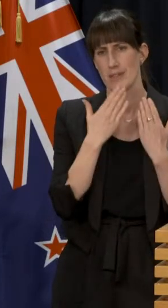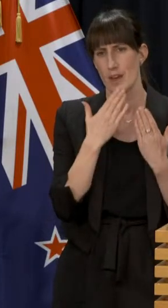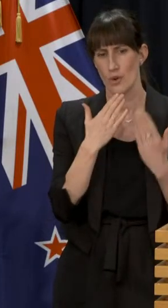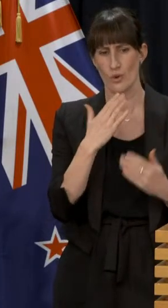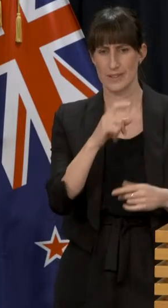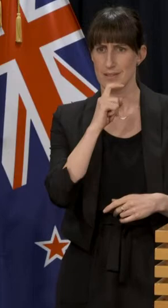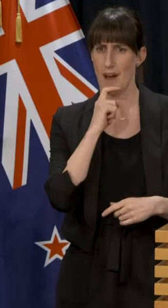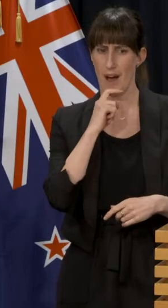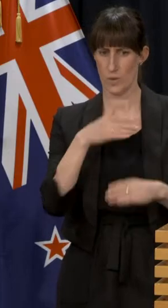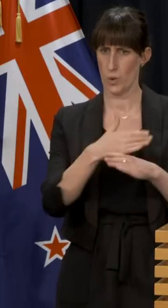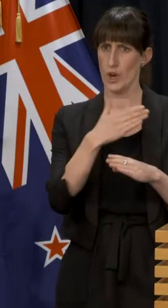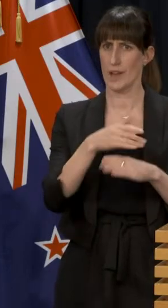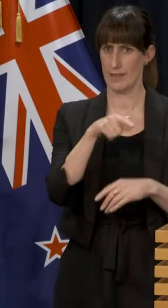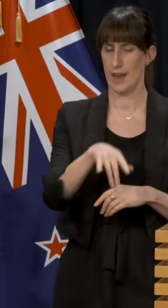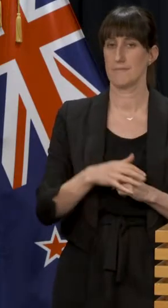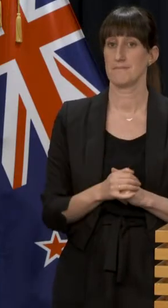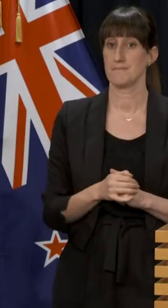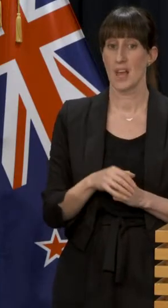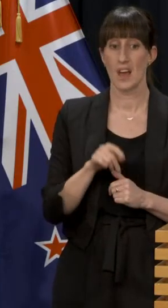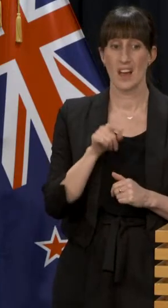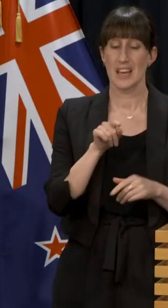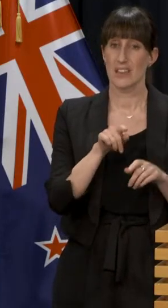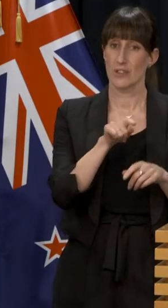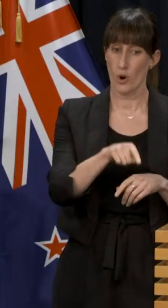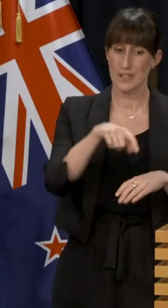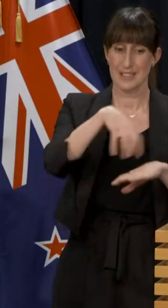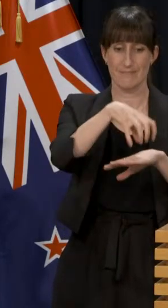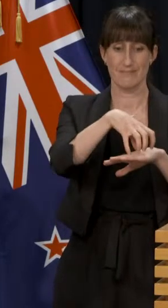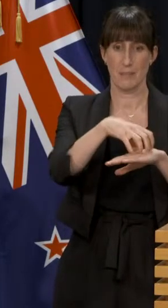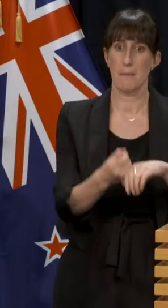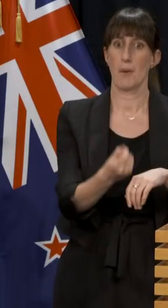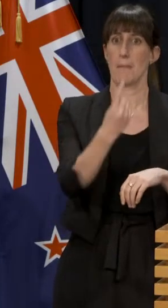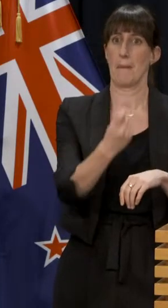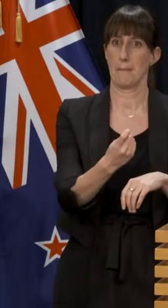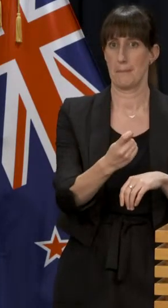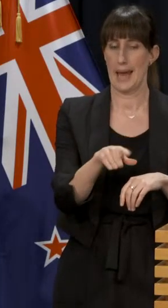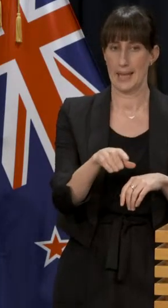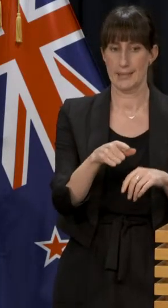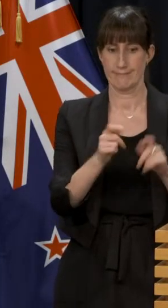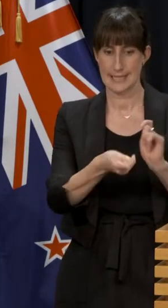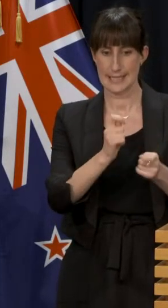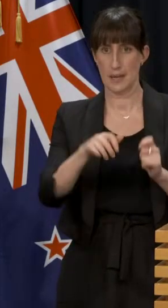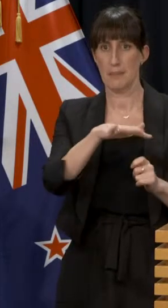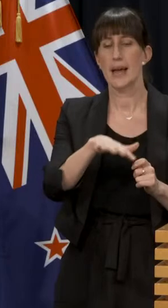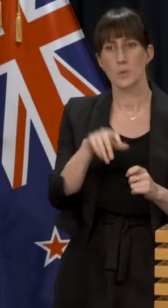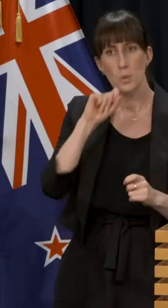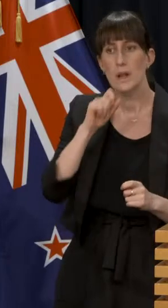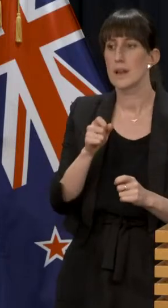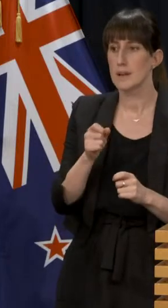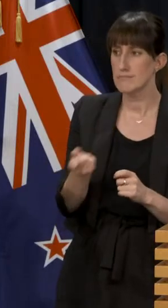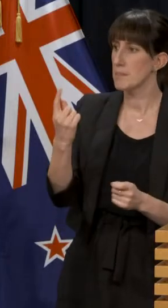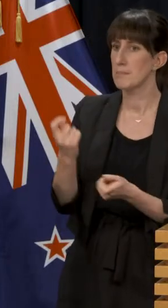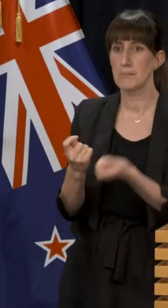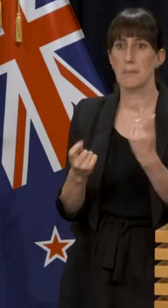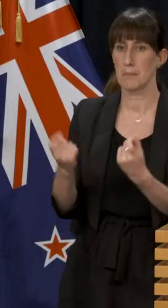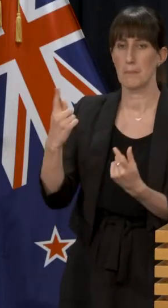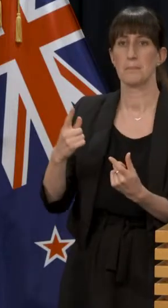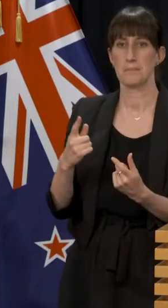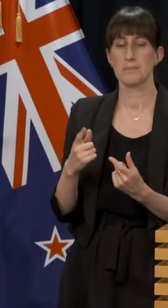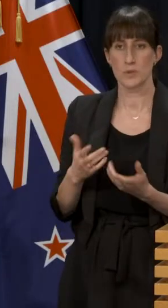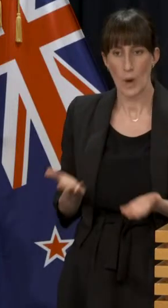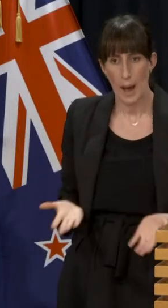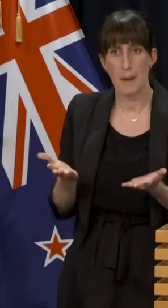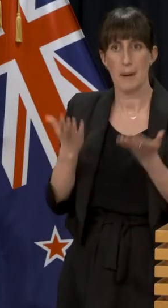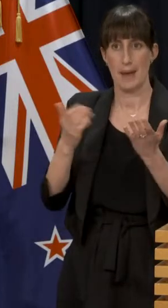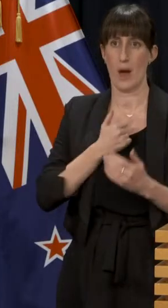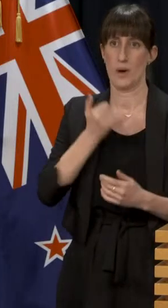to use those pop-up clinics much more in the coming weeks in order to see our testing numbers increase. So for today's update, Dr.